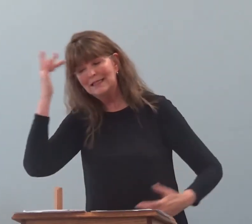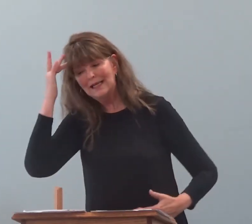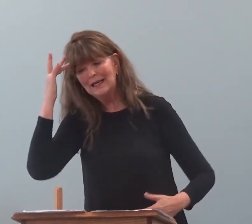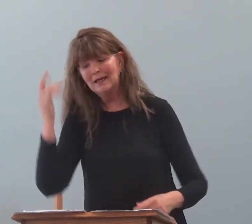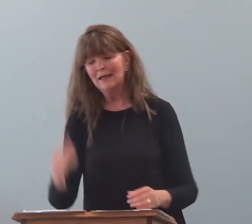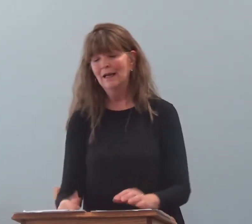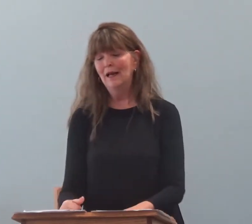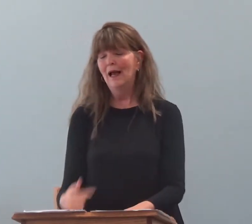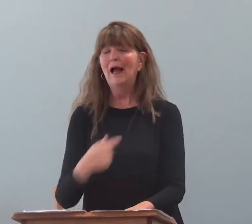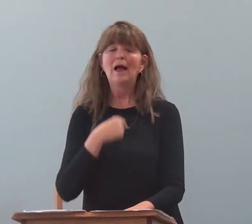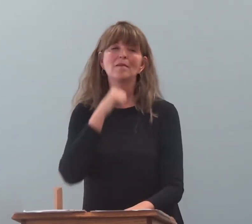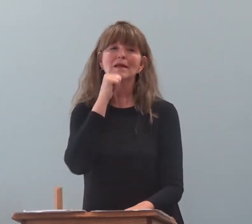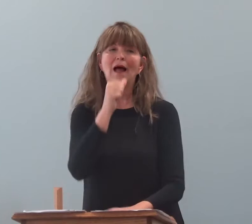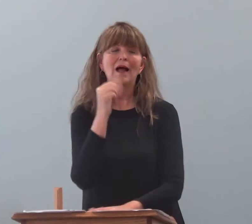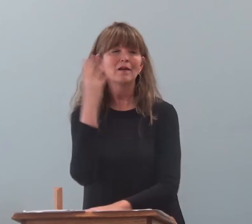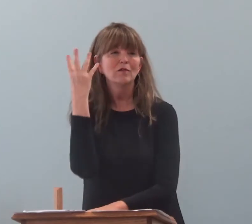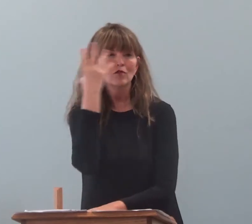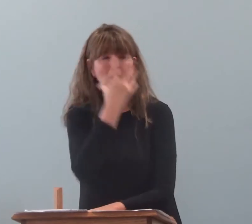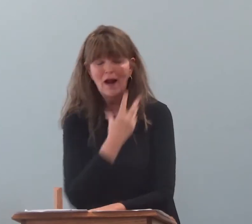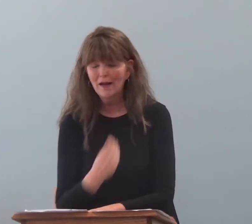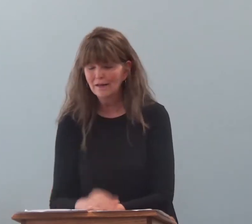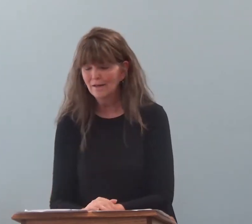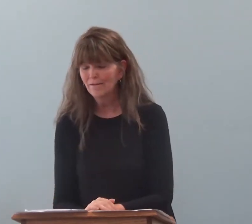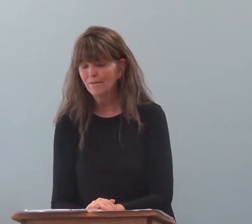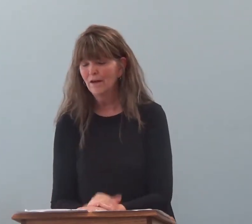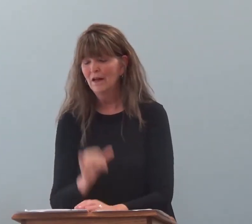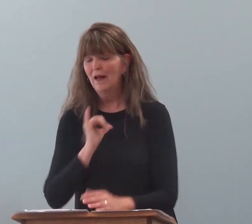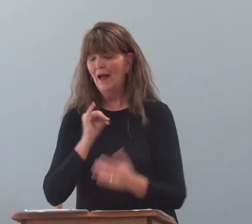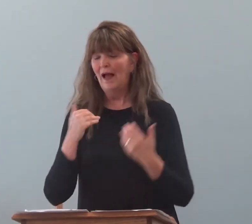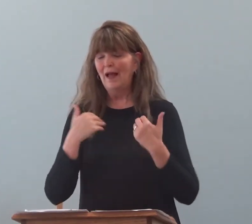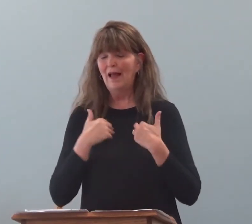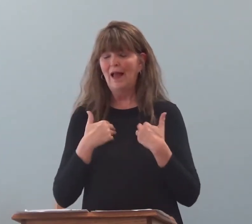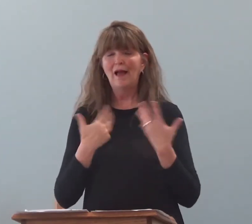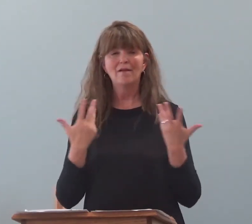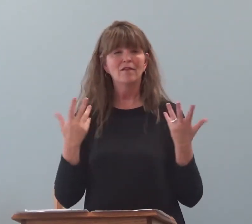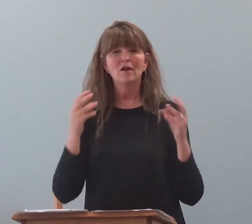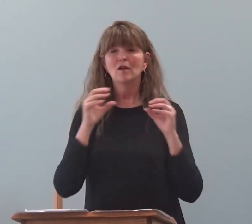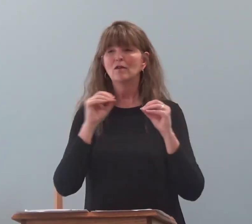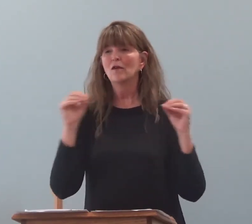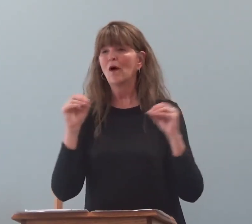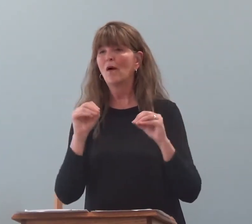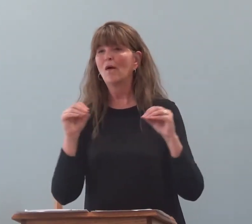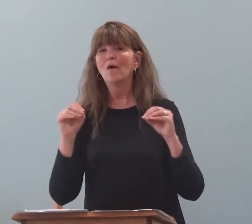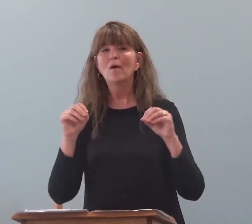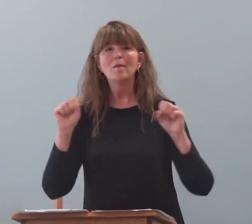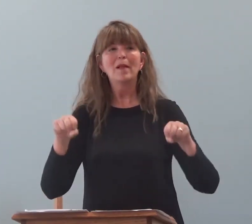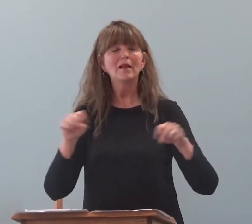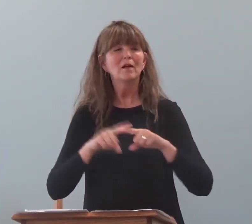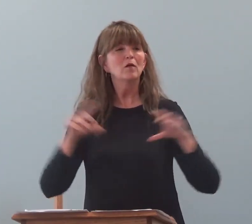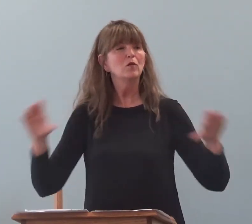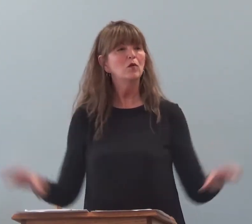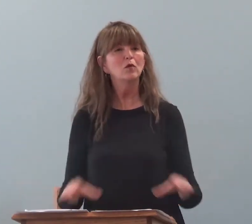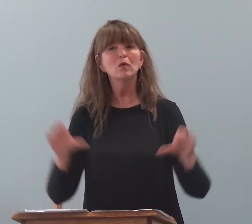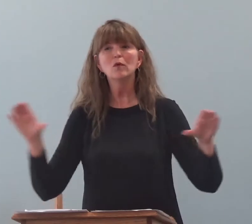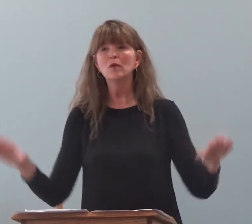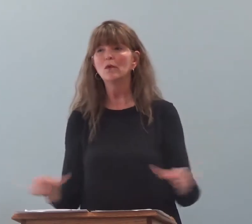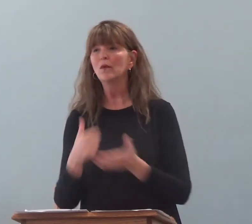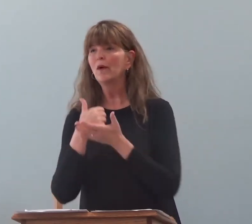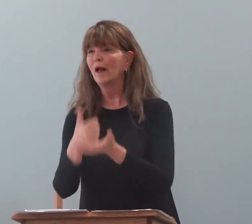at absolutely anything. I'm always sick. I'm not attractive. I have no